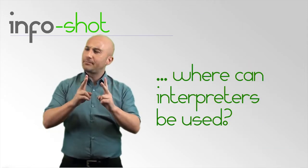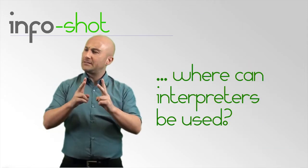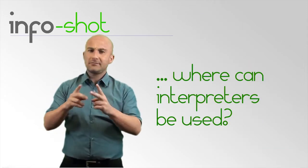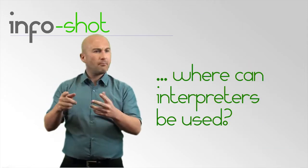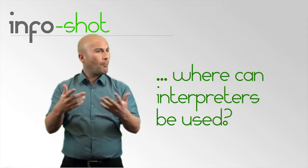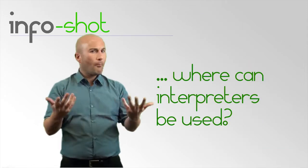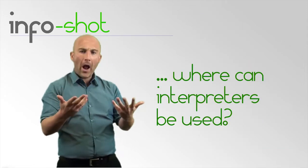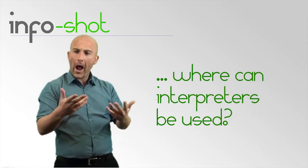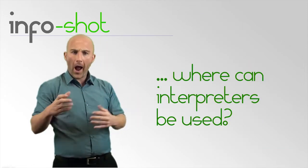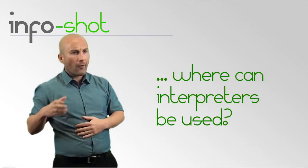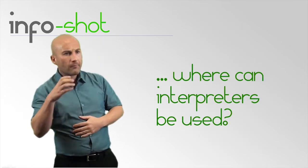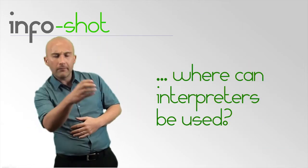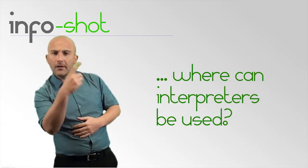Where can interpreters be used?